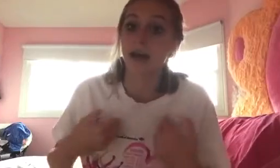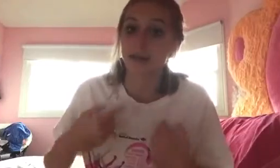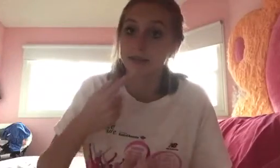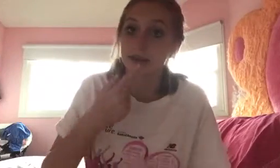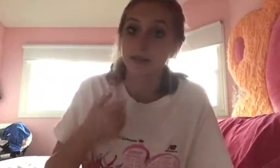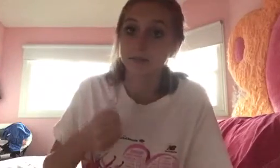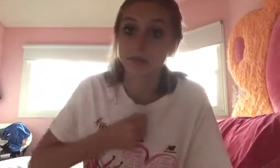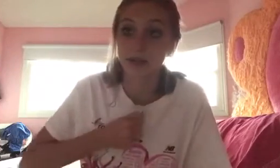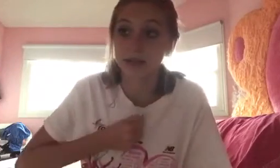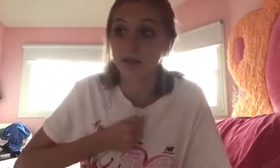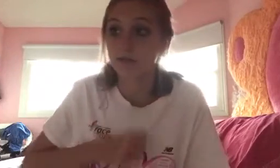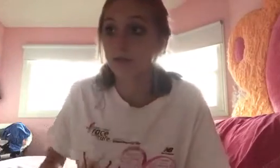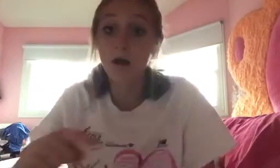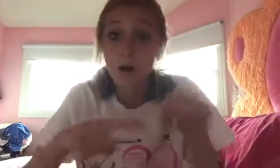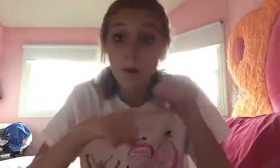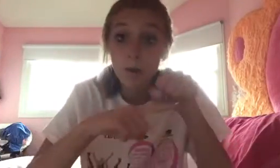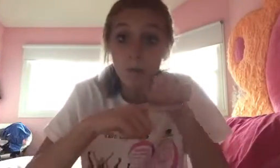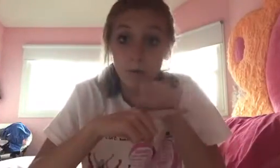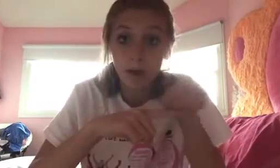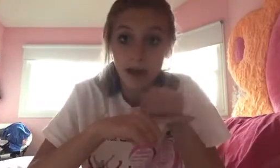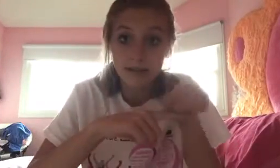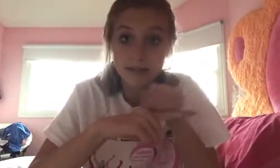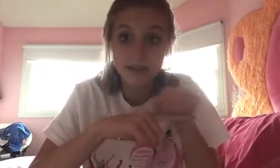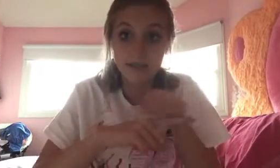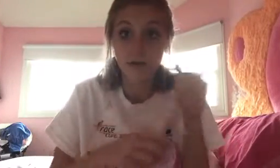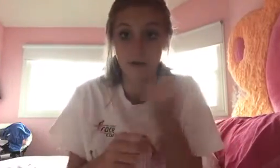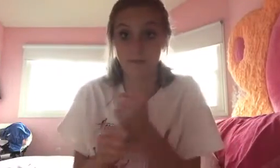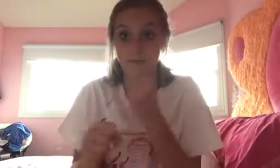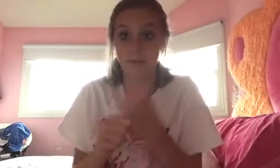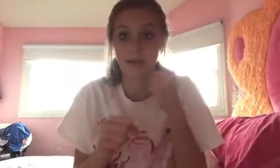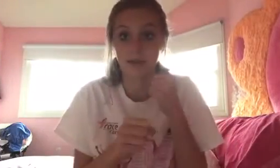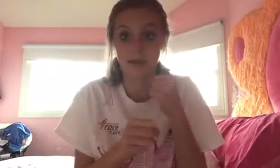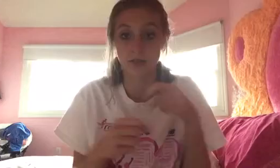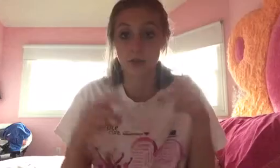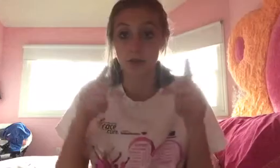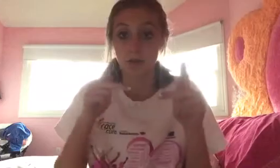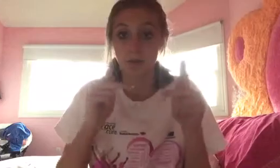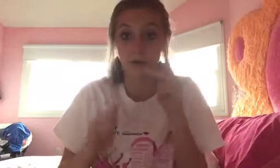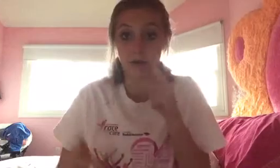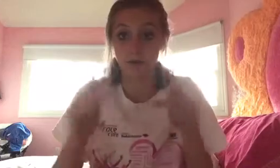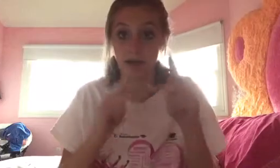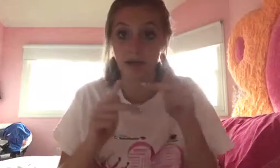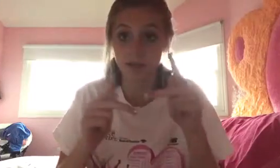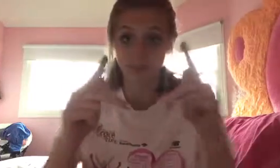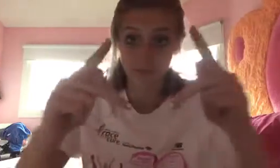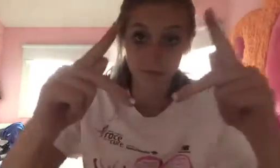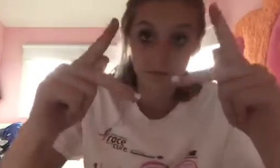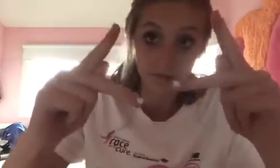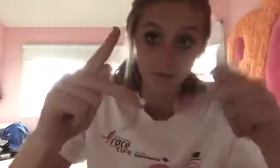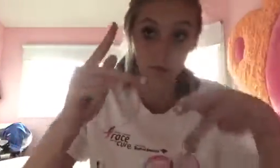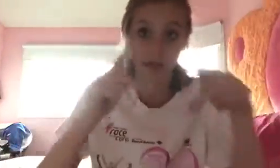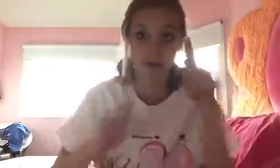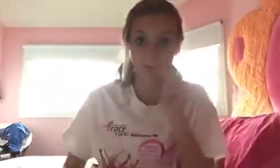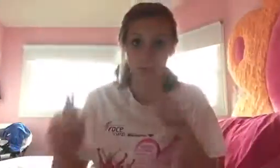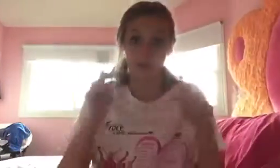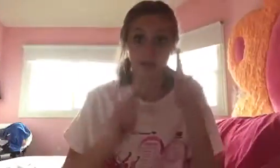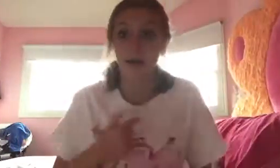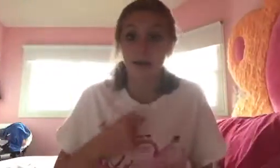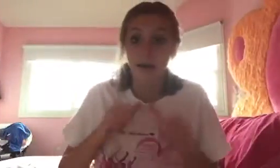gotta tell them to myself. Practice makes perfect. Okay, it's perfect.